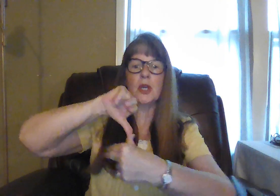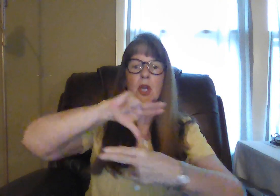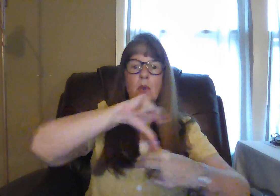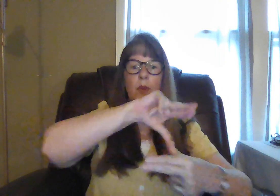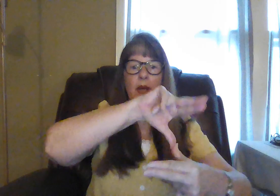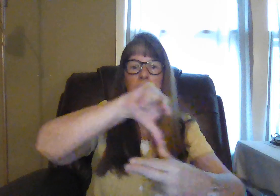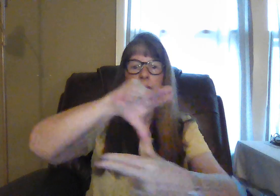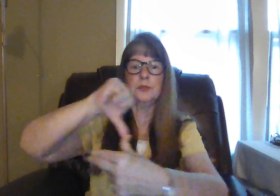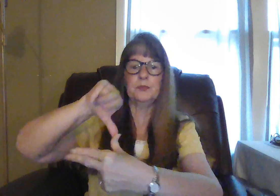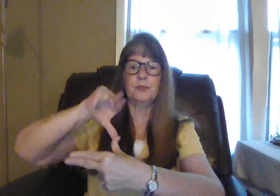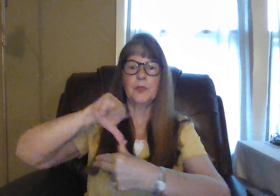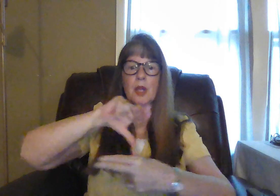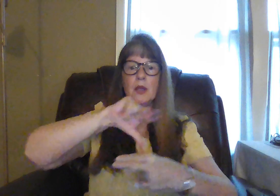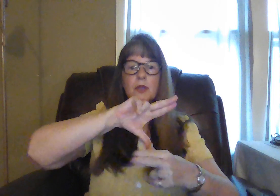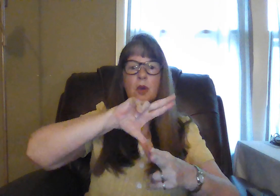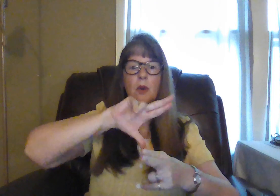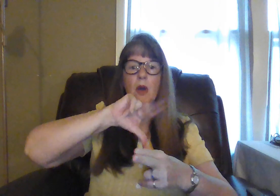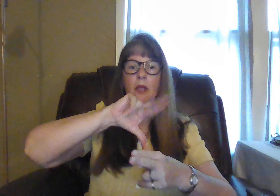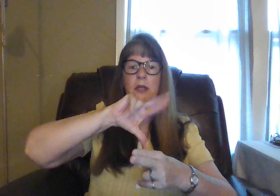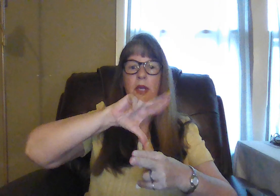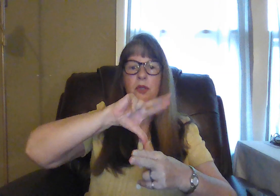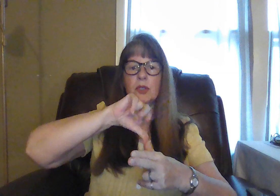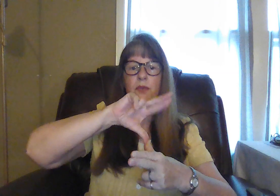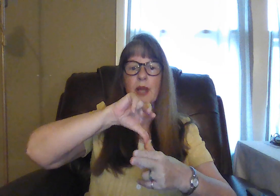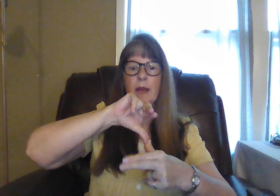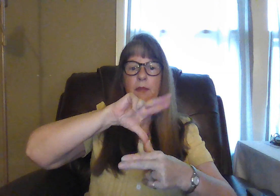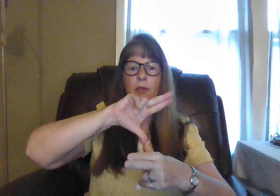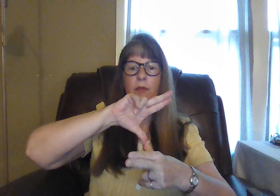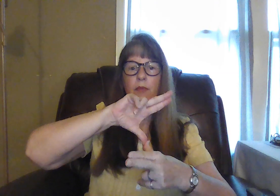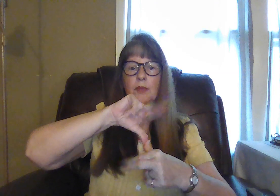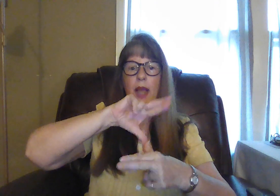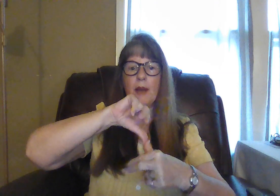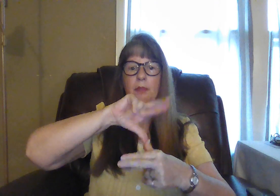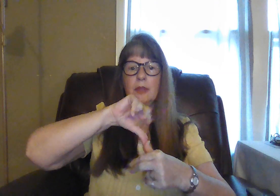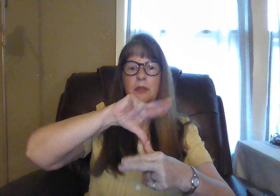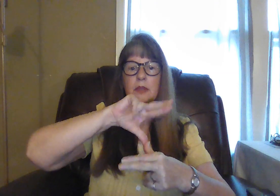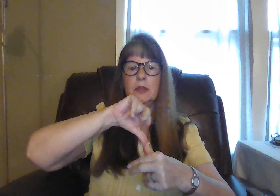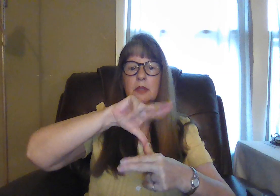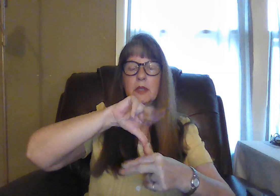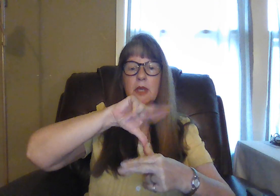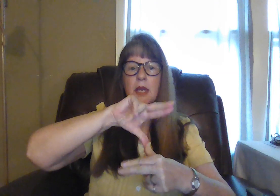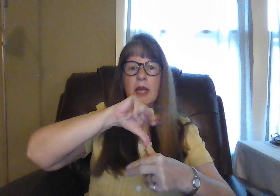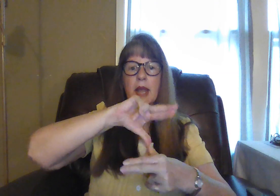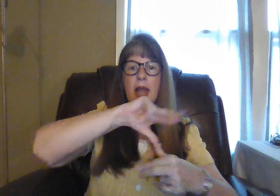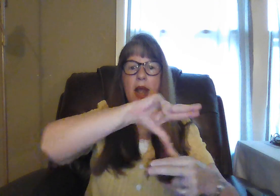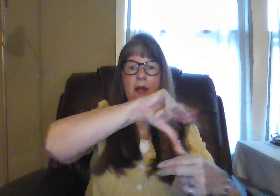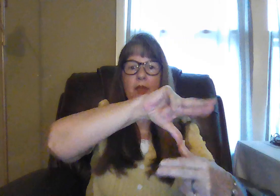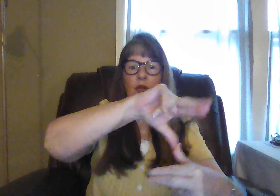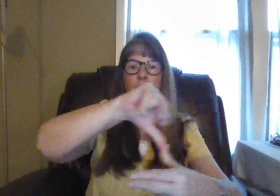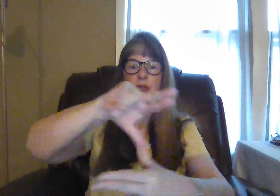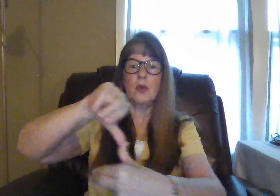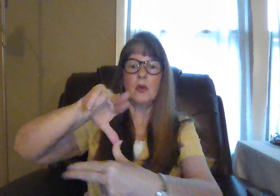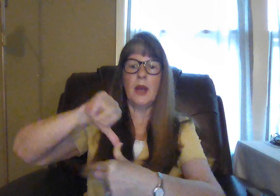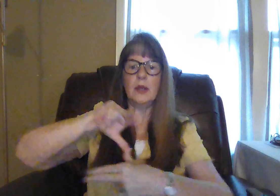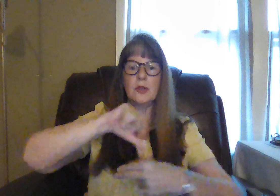go around. So all it does is flap, both of them flap, and then you just go around in a